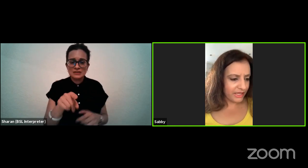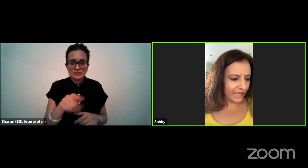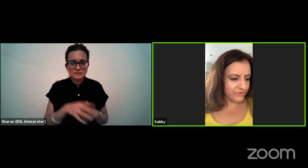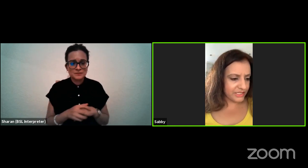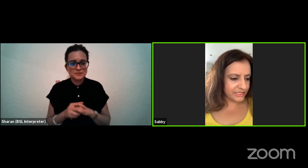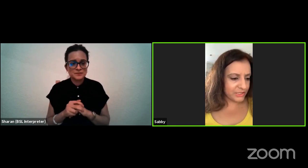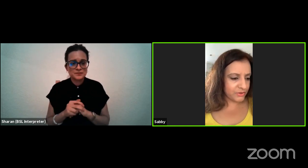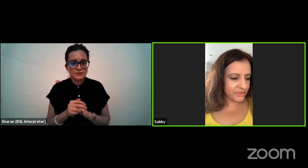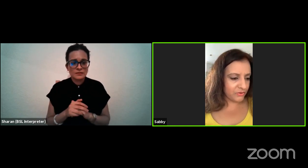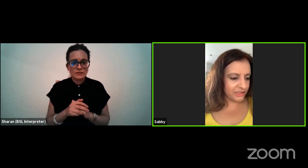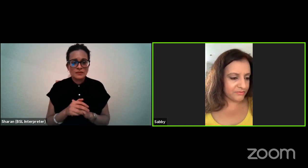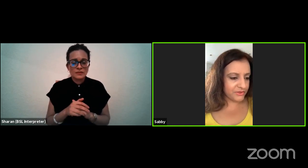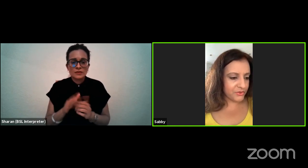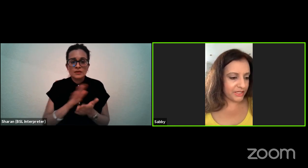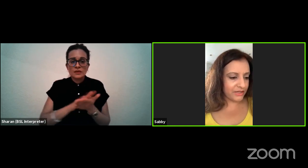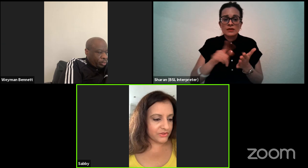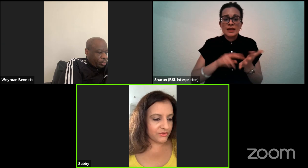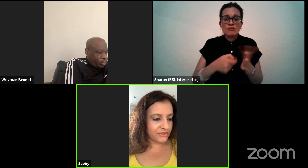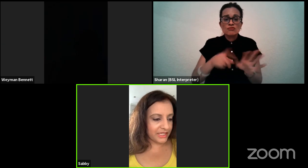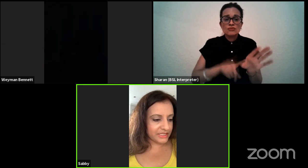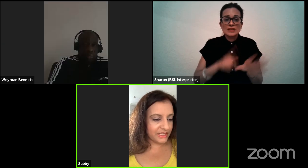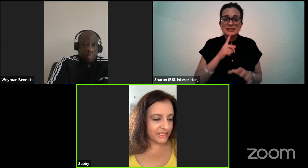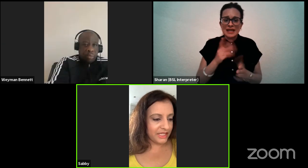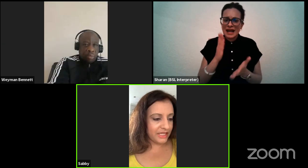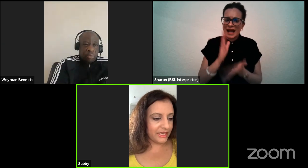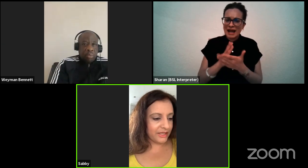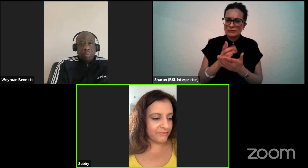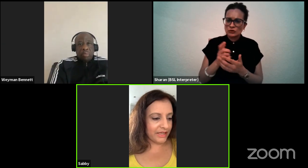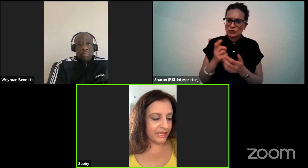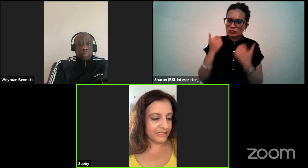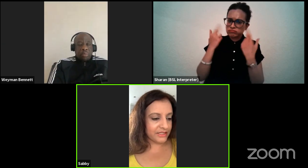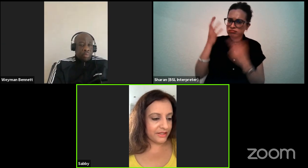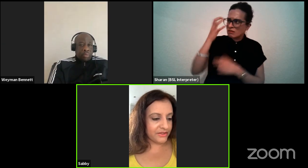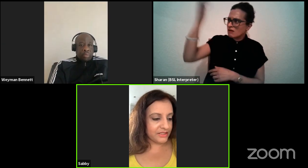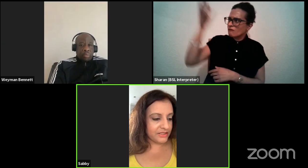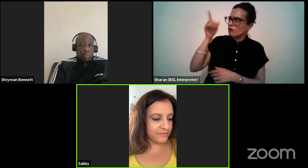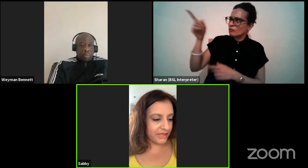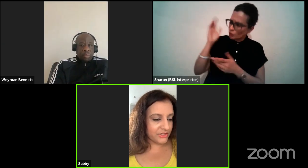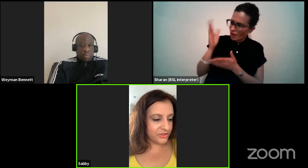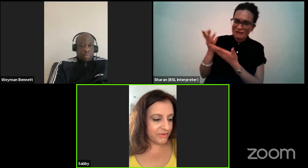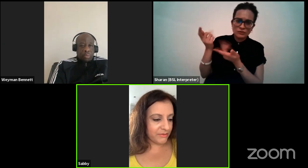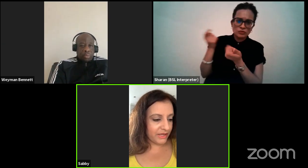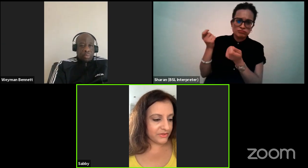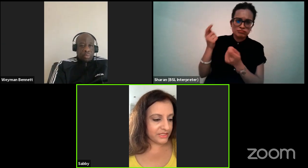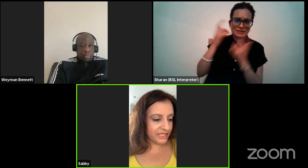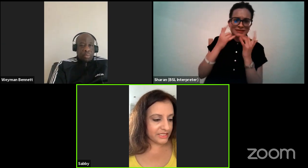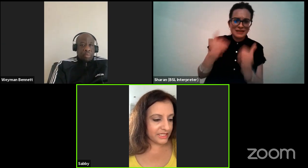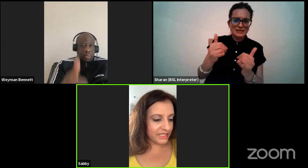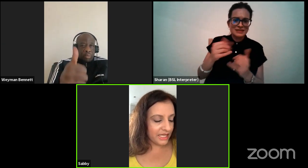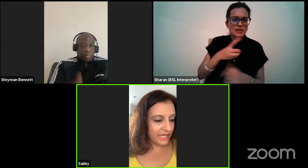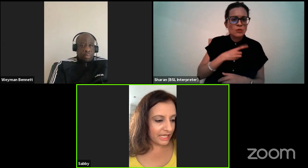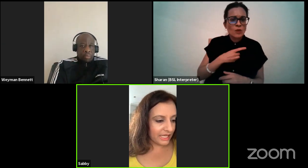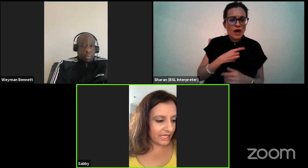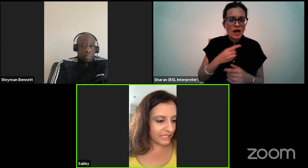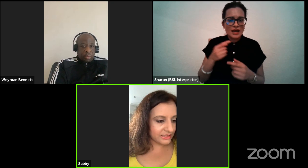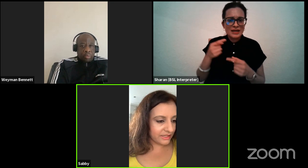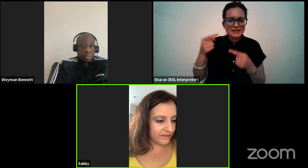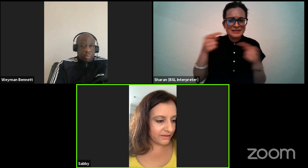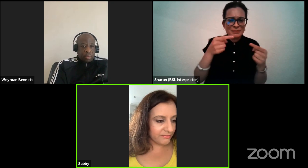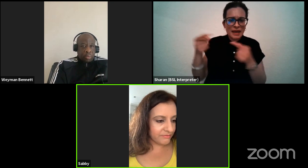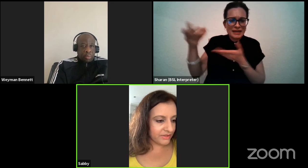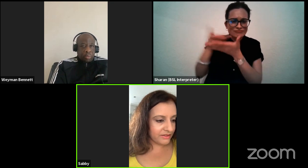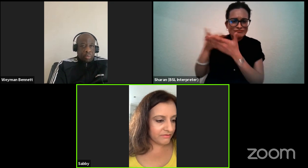Henry says we must hold the government to account on testing, and the debate should be about testing.